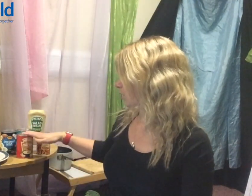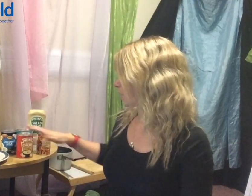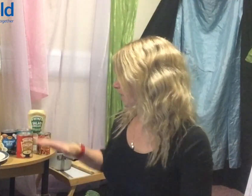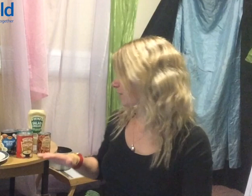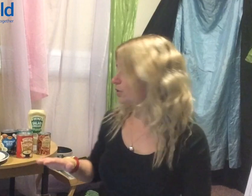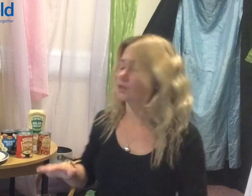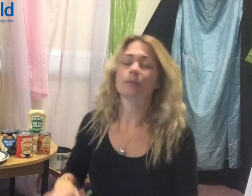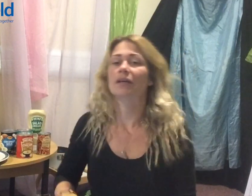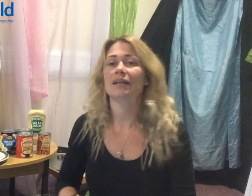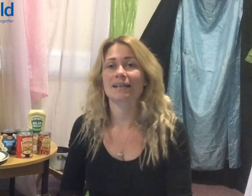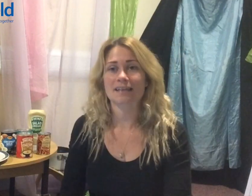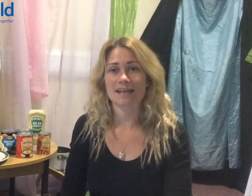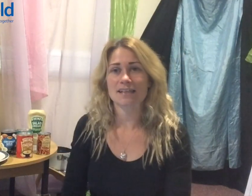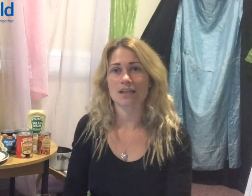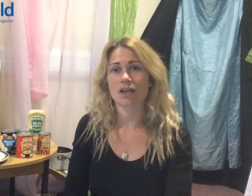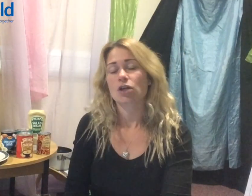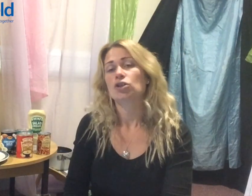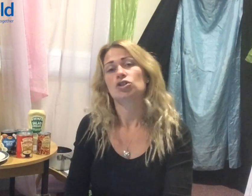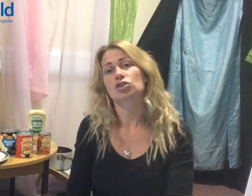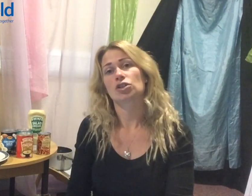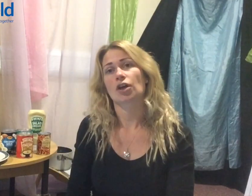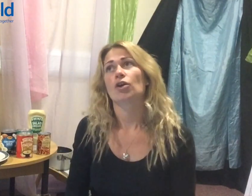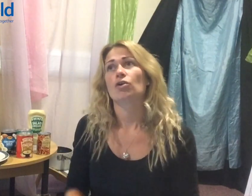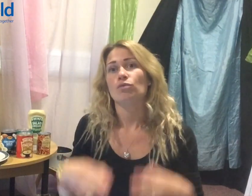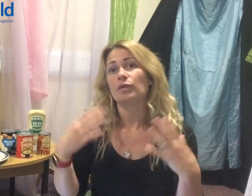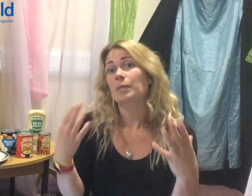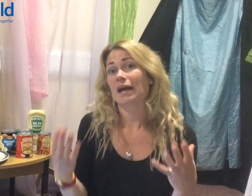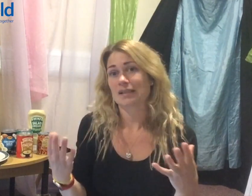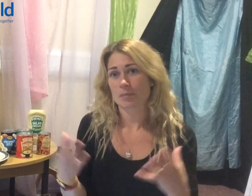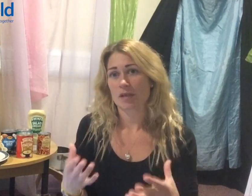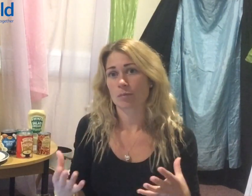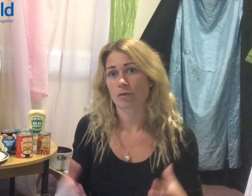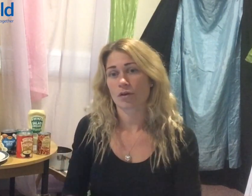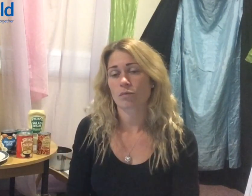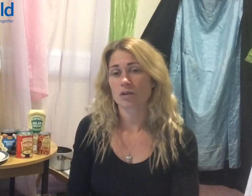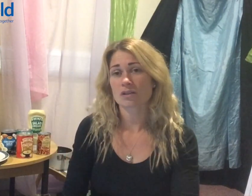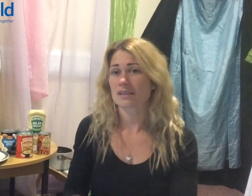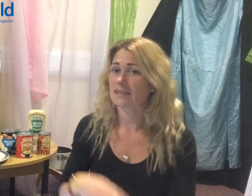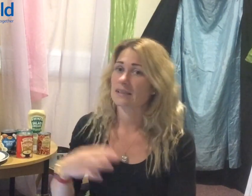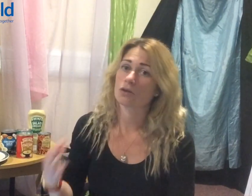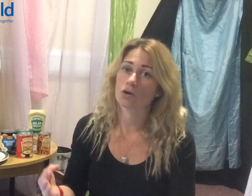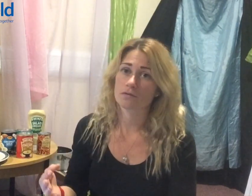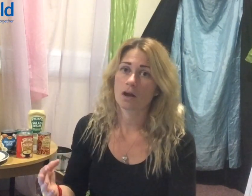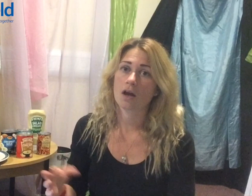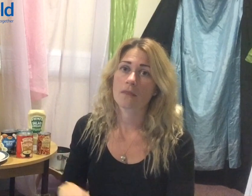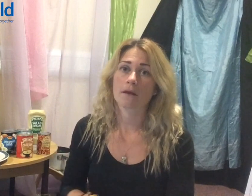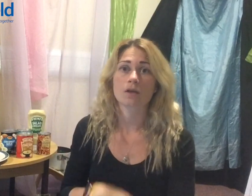and I thought it'd be a nice idea just to remind people that once this is over and that you